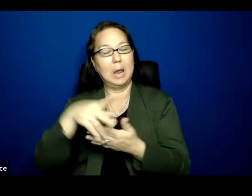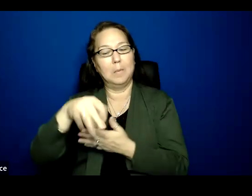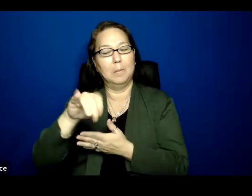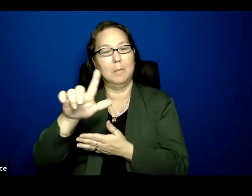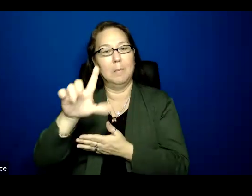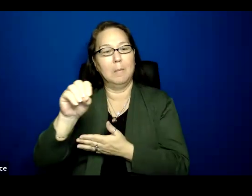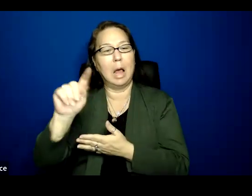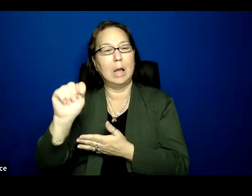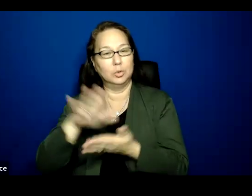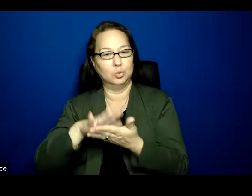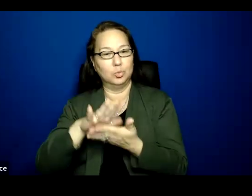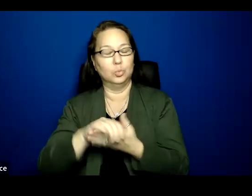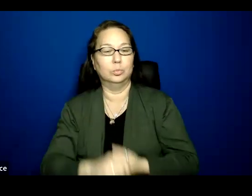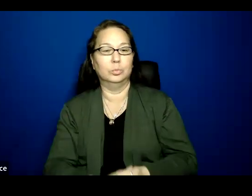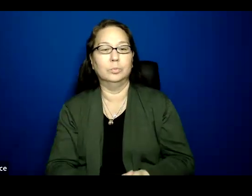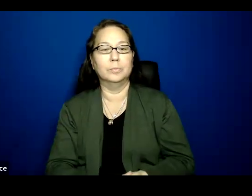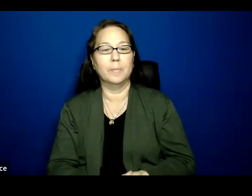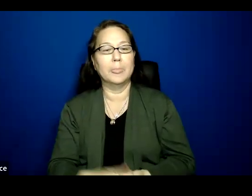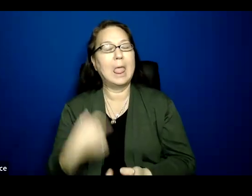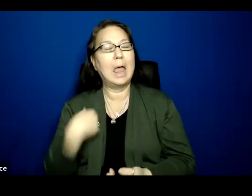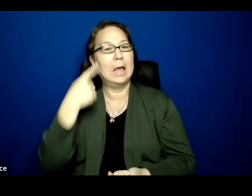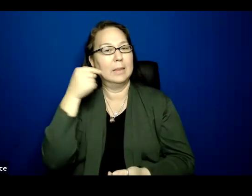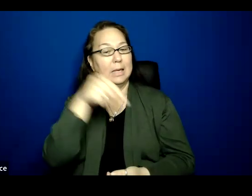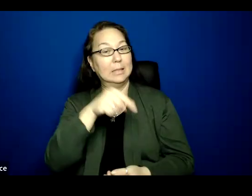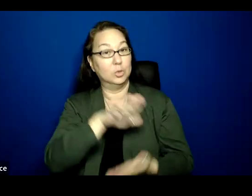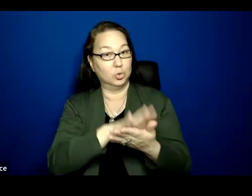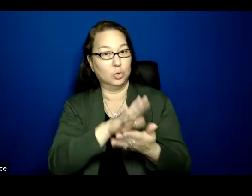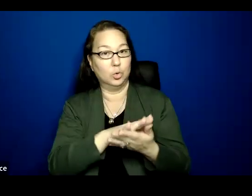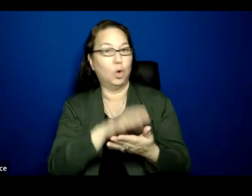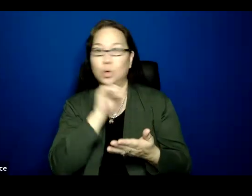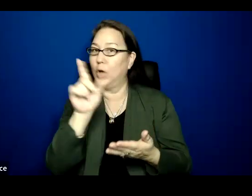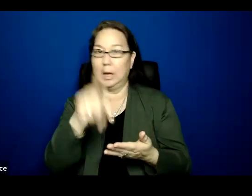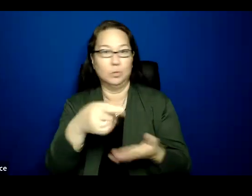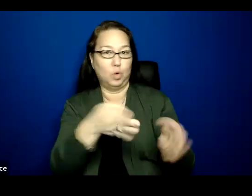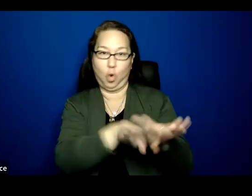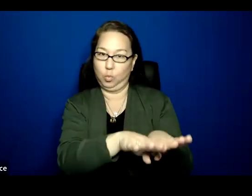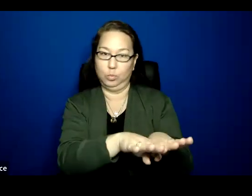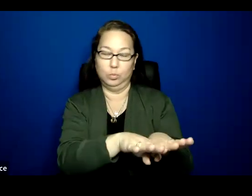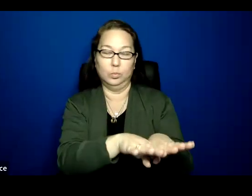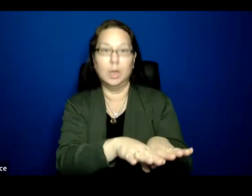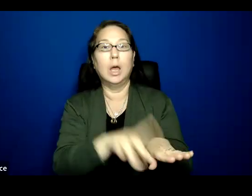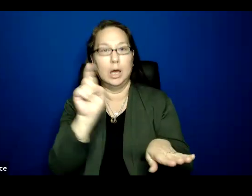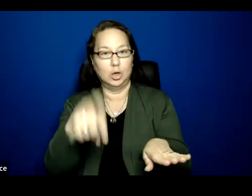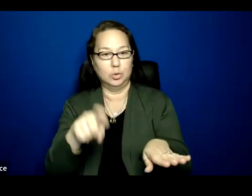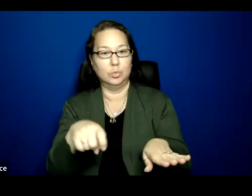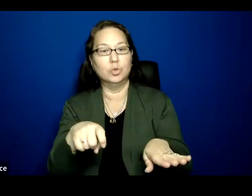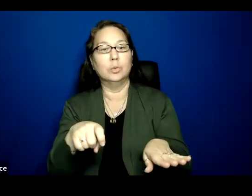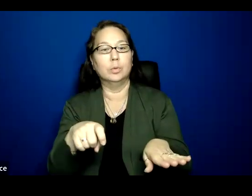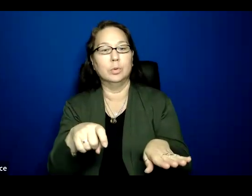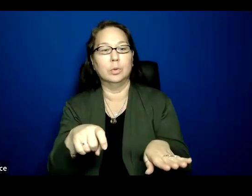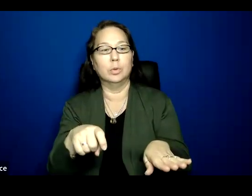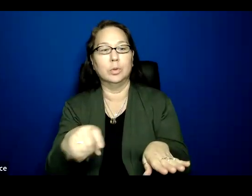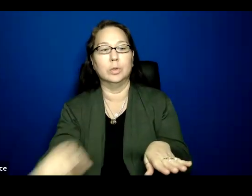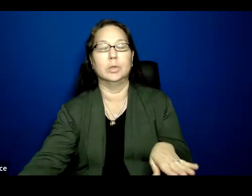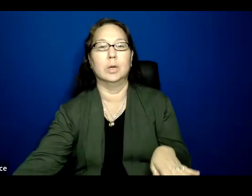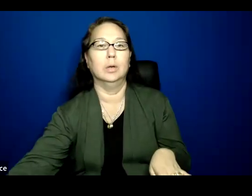I think the Lee Academy Pilot School should not close, and I think it should be merged because I want